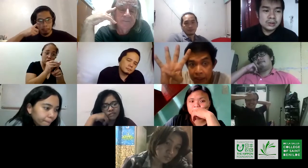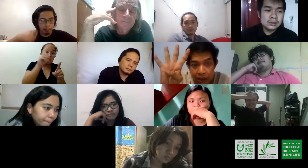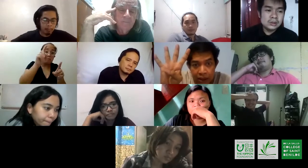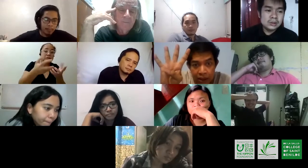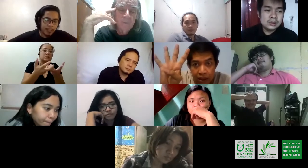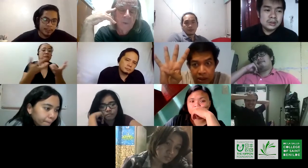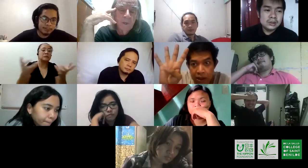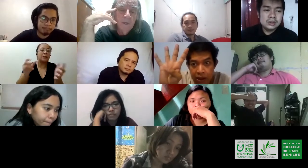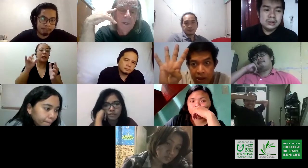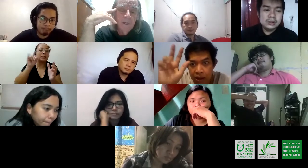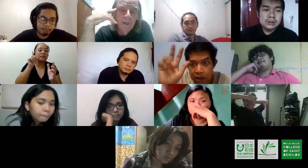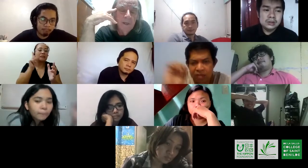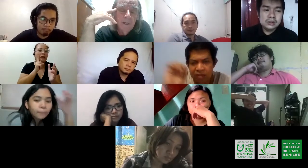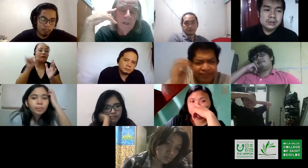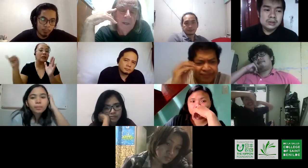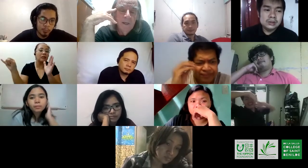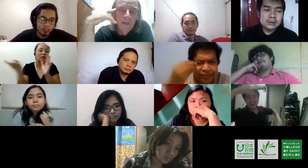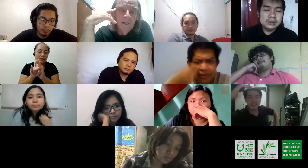identity.